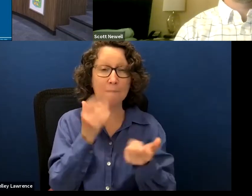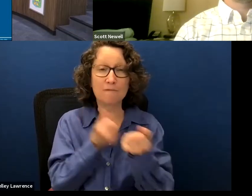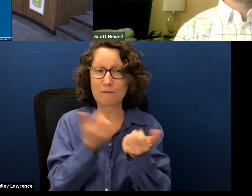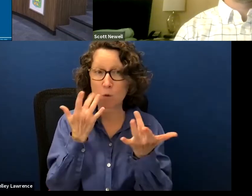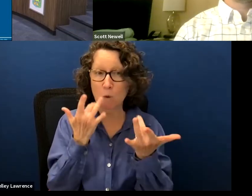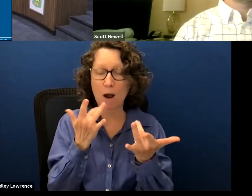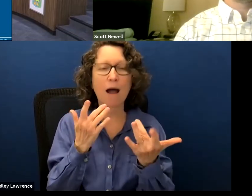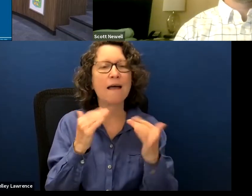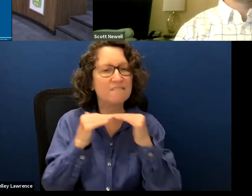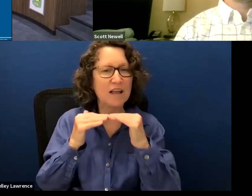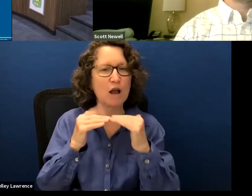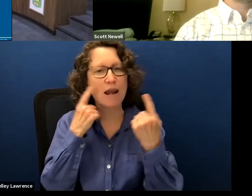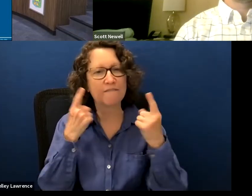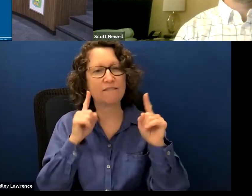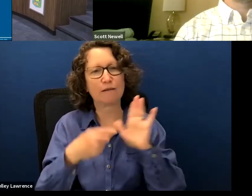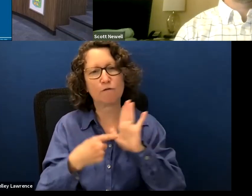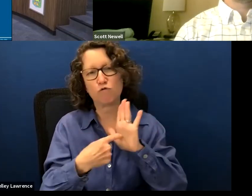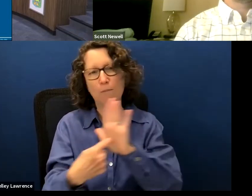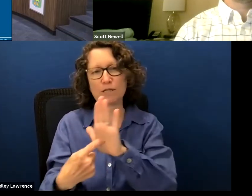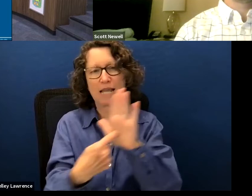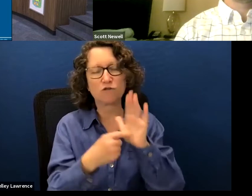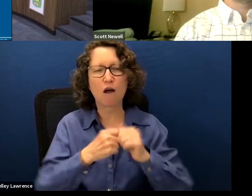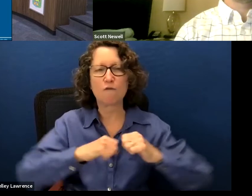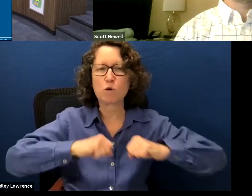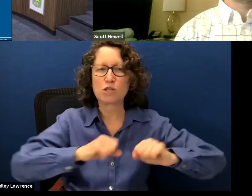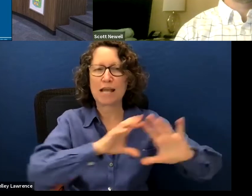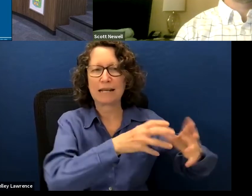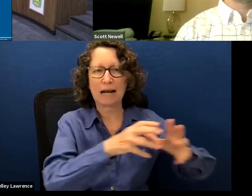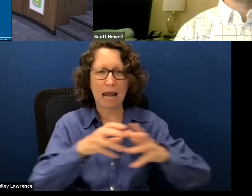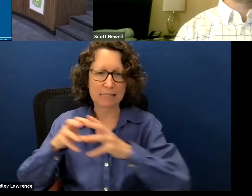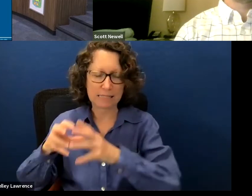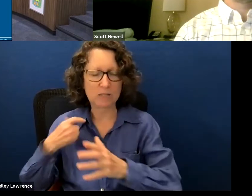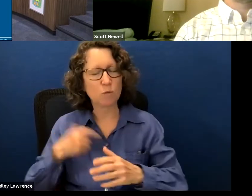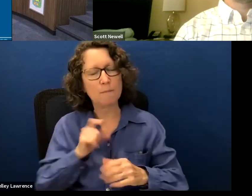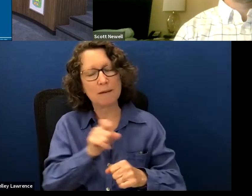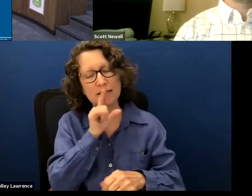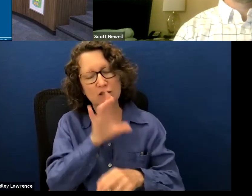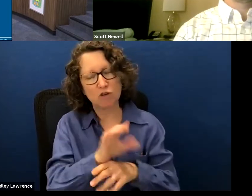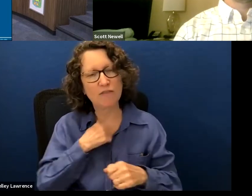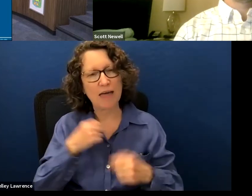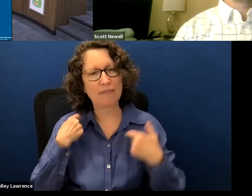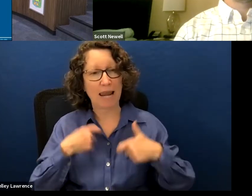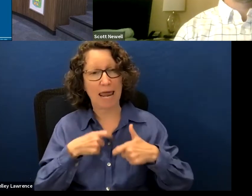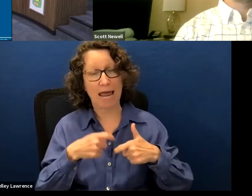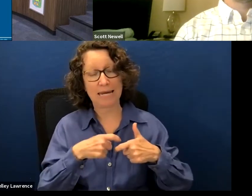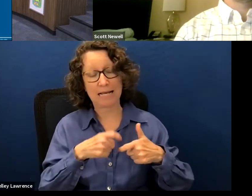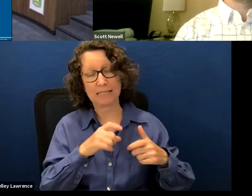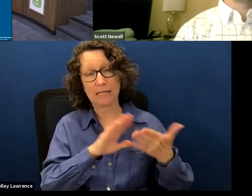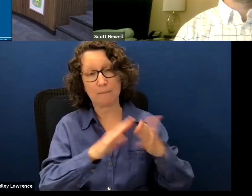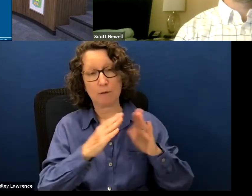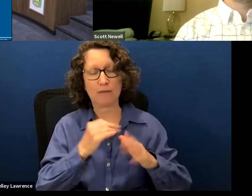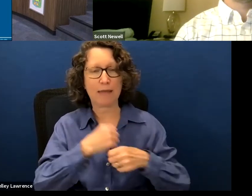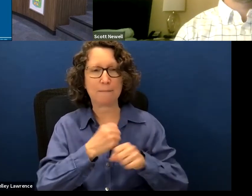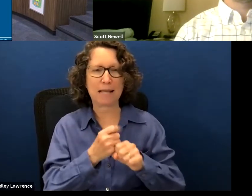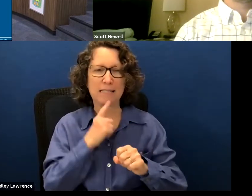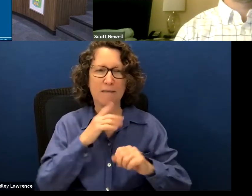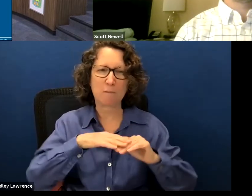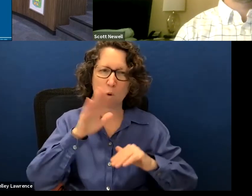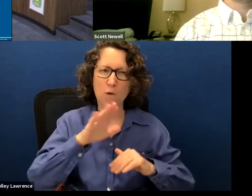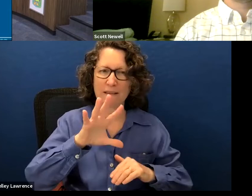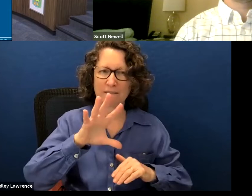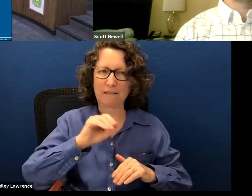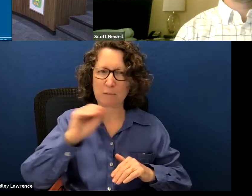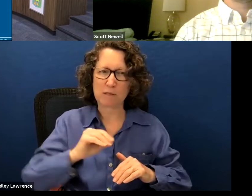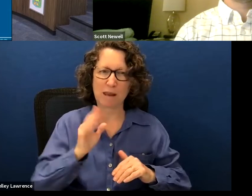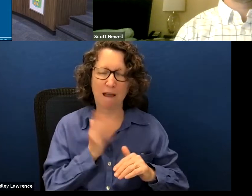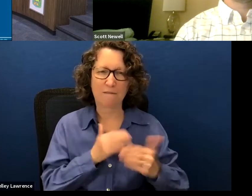allow for fair and effective representation of the protected classes. We must ensure that the Latinx community, who makes up for more than half of the